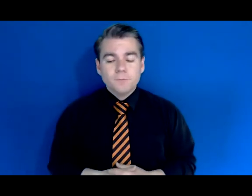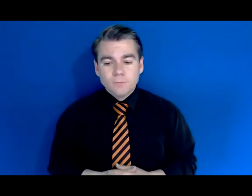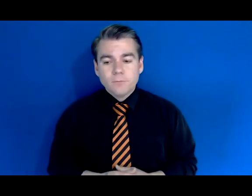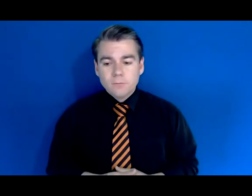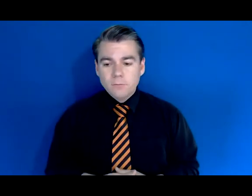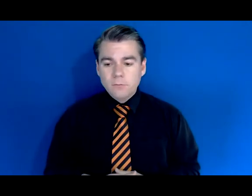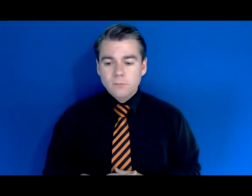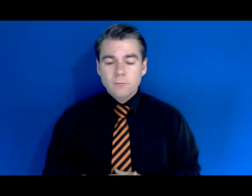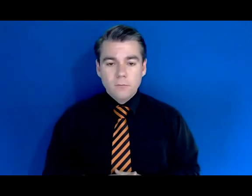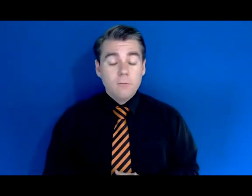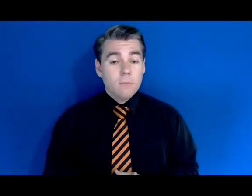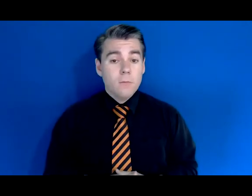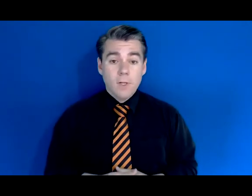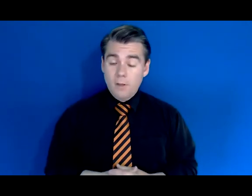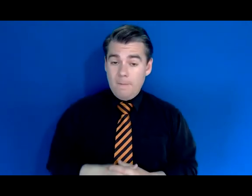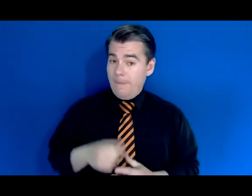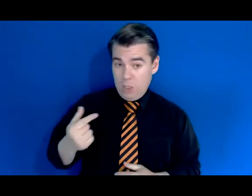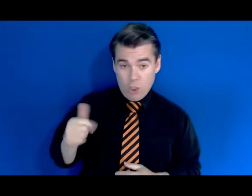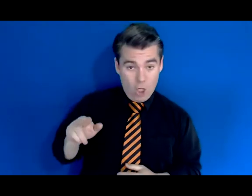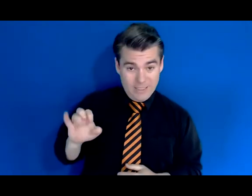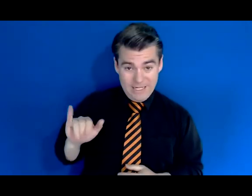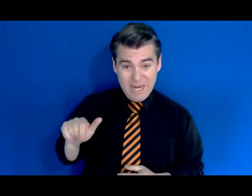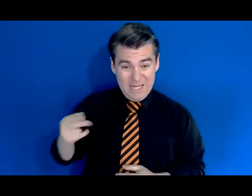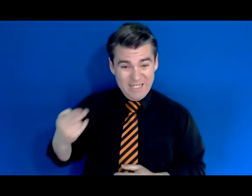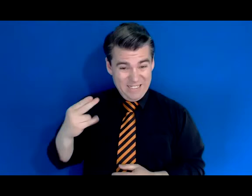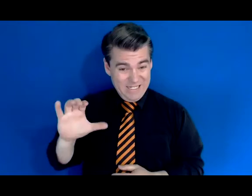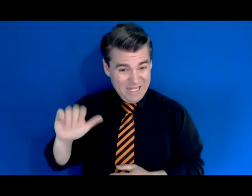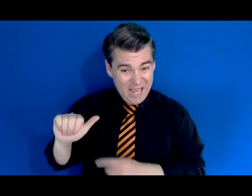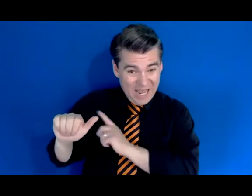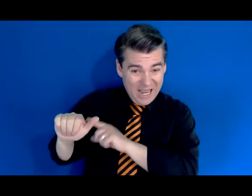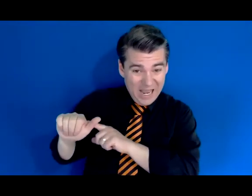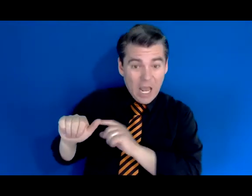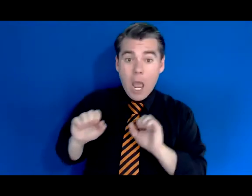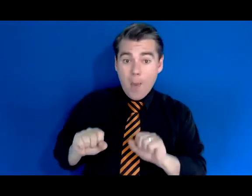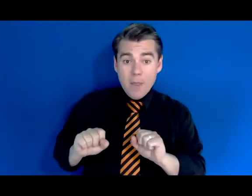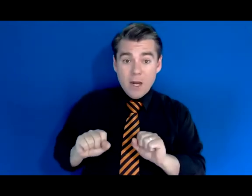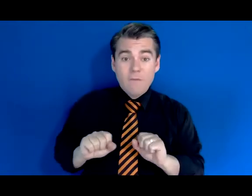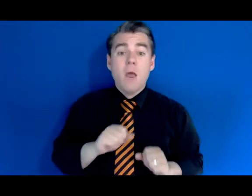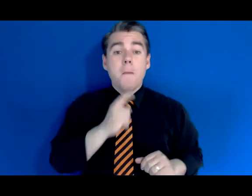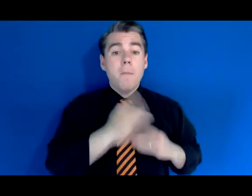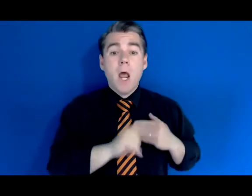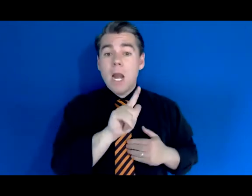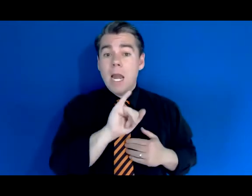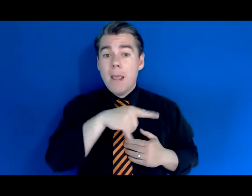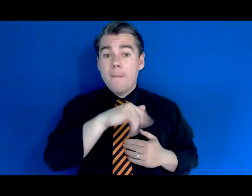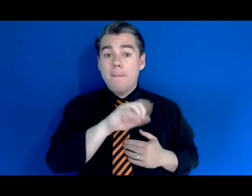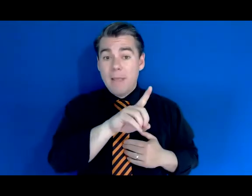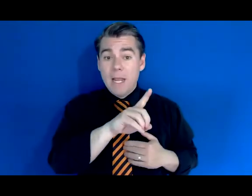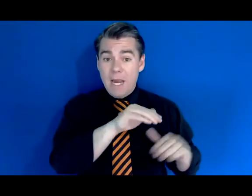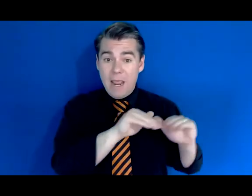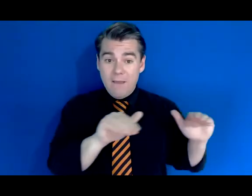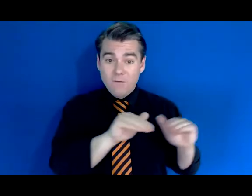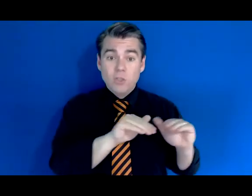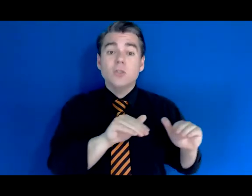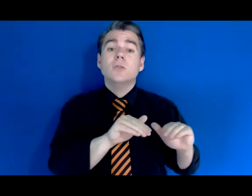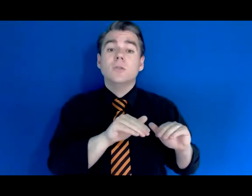The ability for Garcinia's component HCA to reduce blood lipid levels and lower blood cholesterol is another feature of